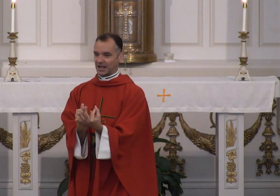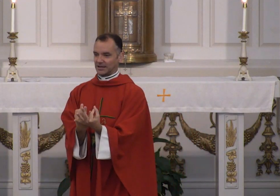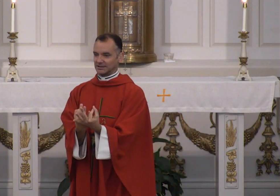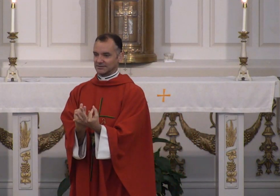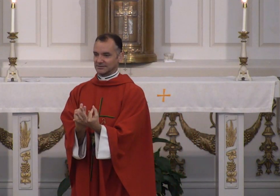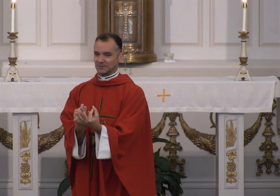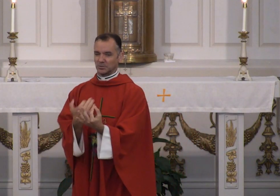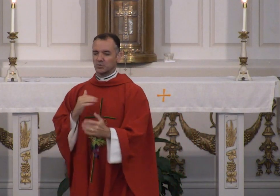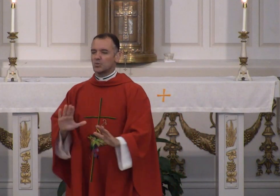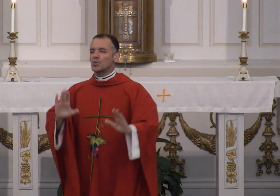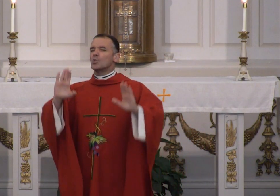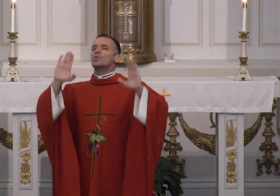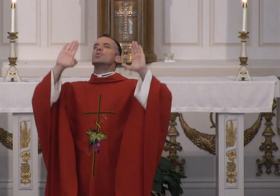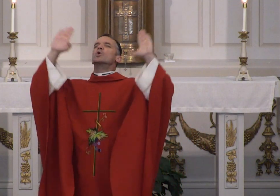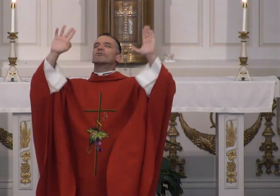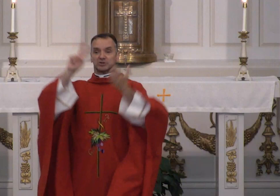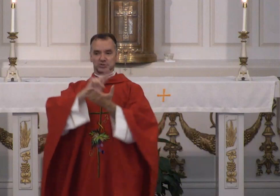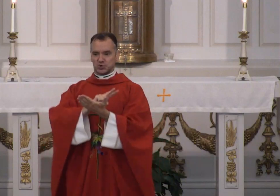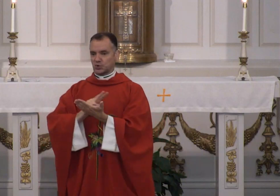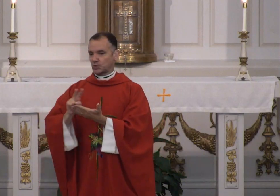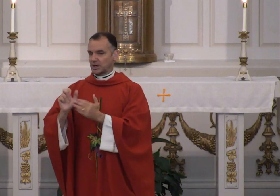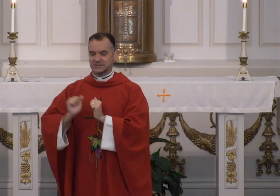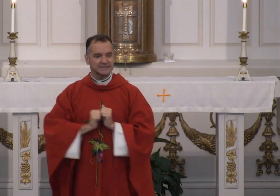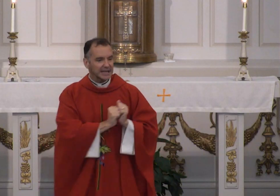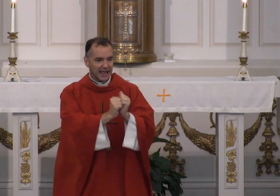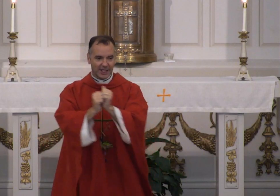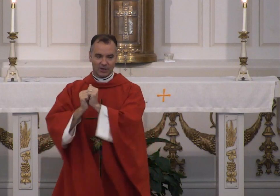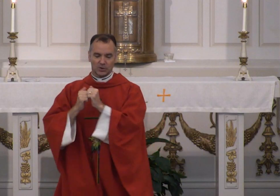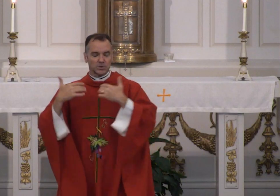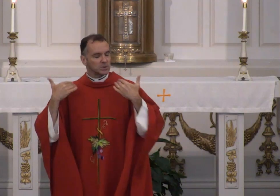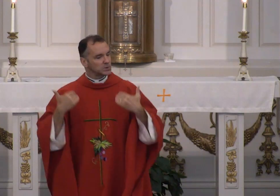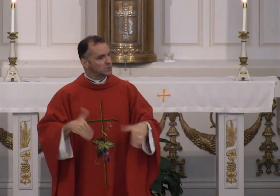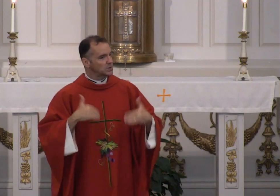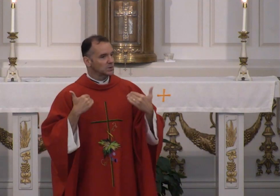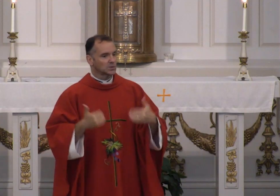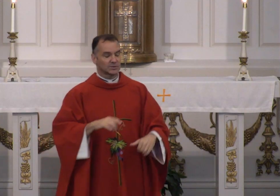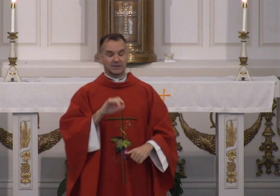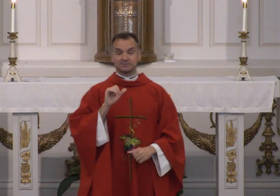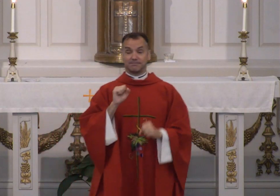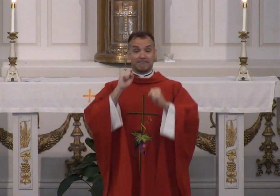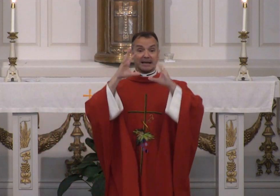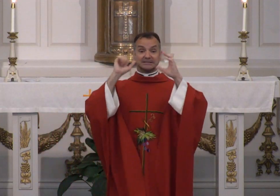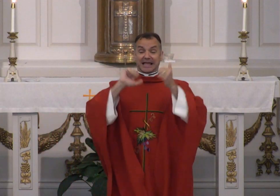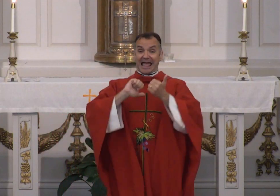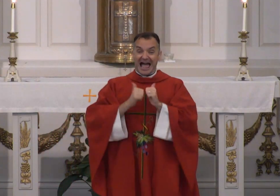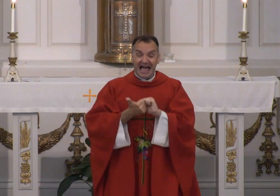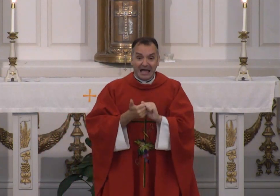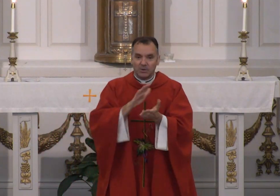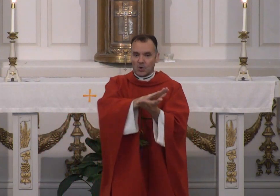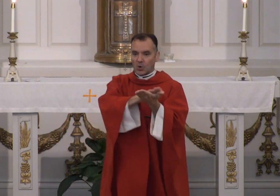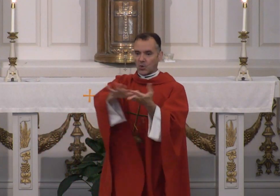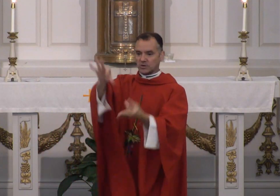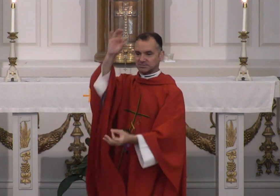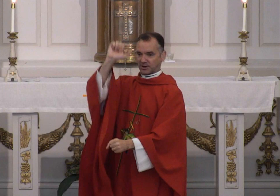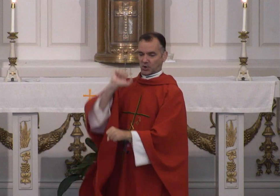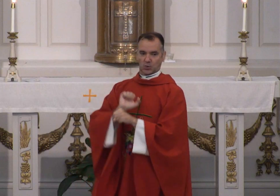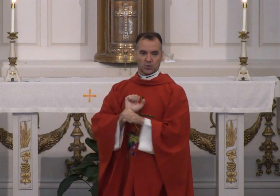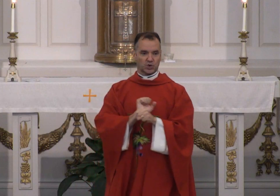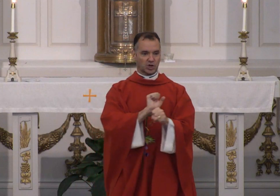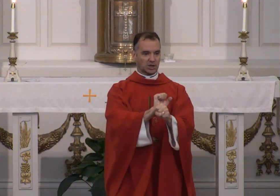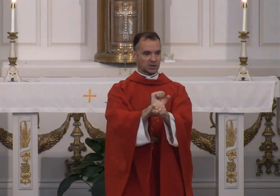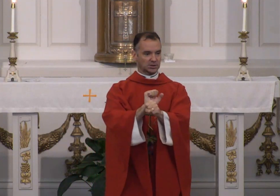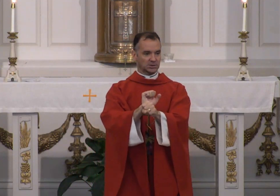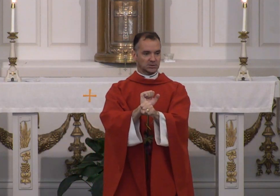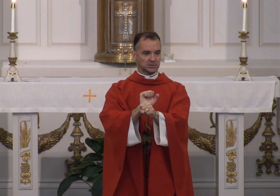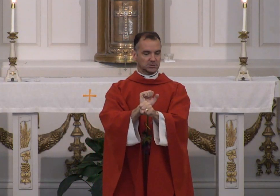did become brothers and sisters in Christ. We spent 2 weeks together during that World